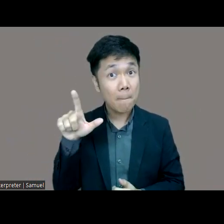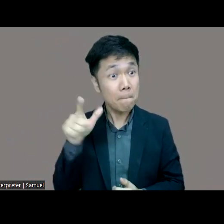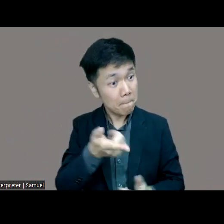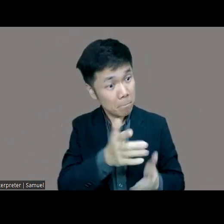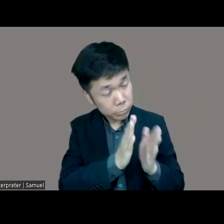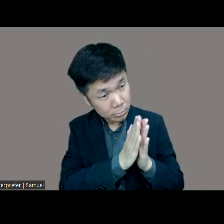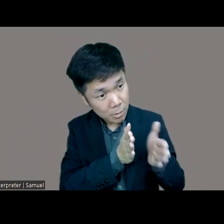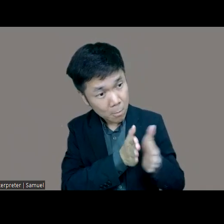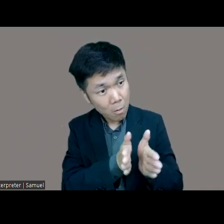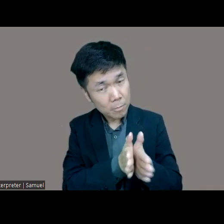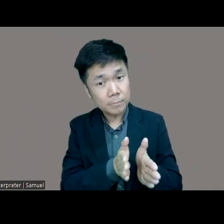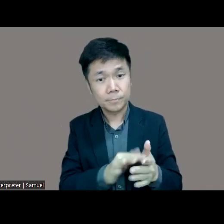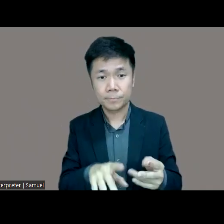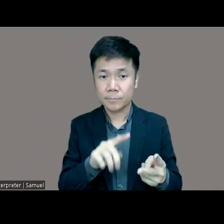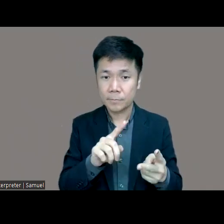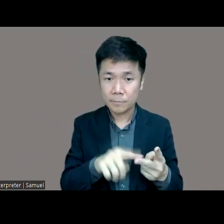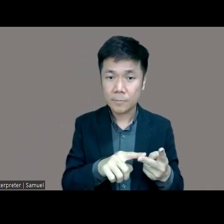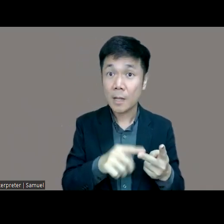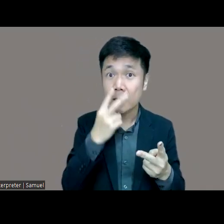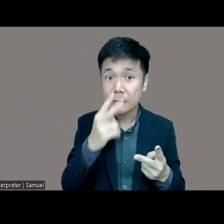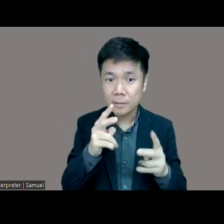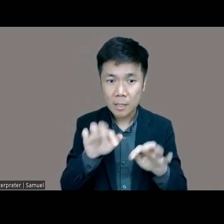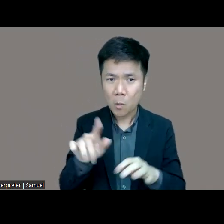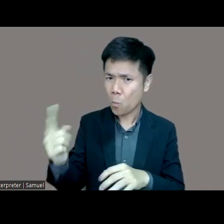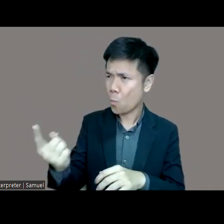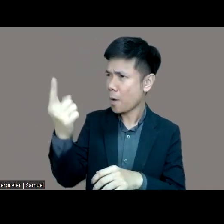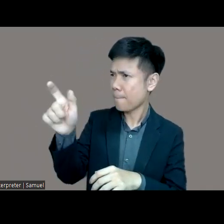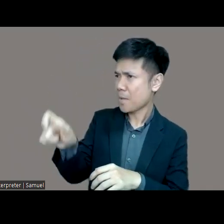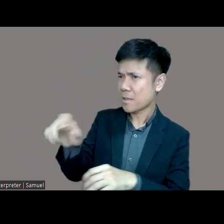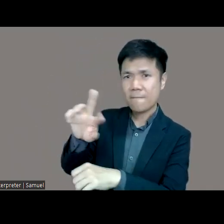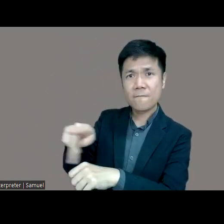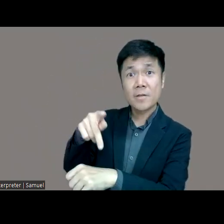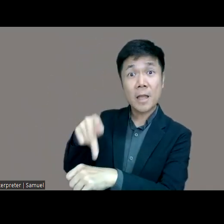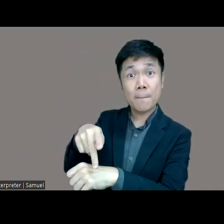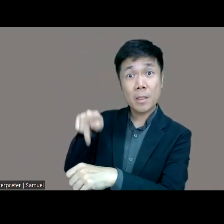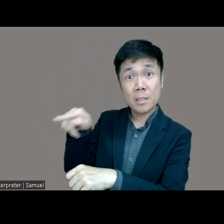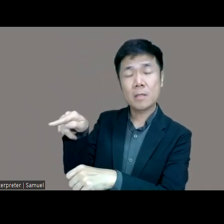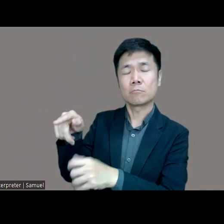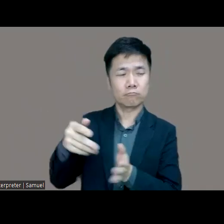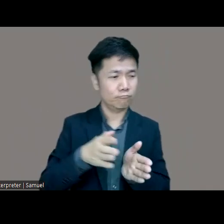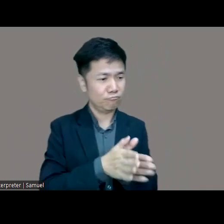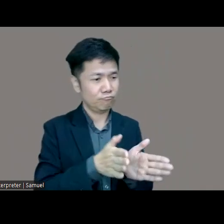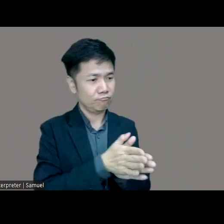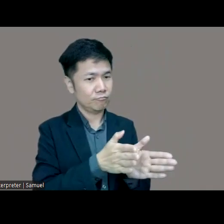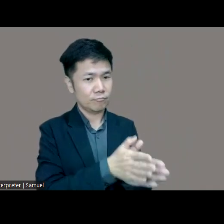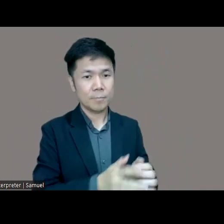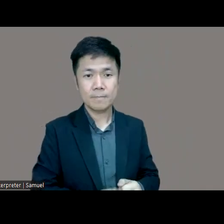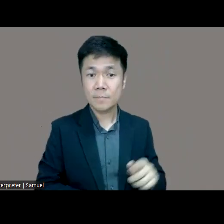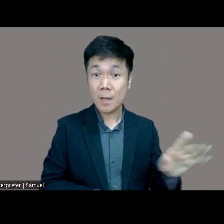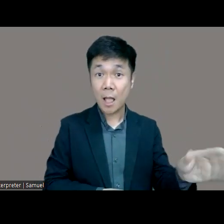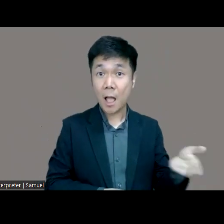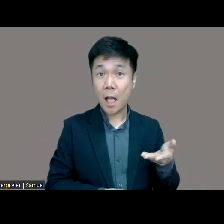from the Philippines, another colleague. Elham, would you like to come maybe on bridge and